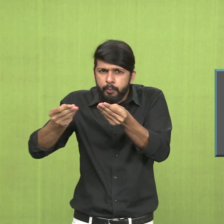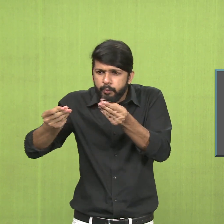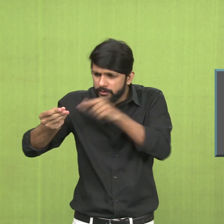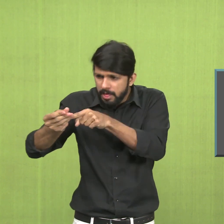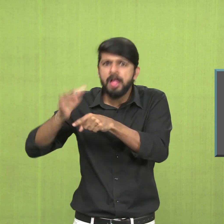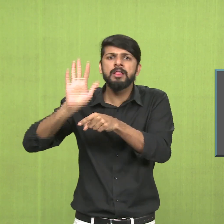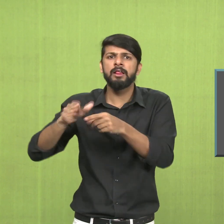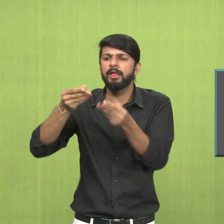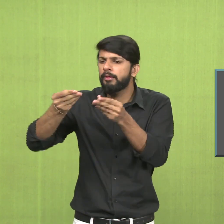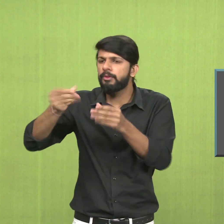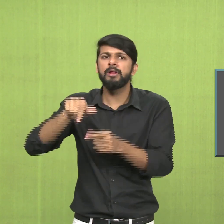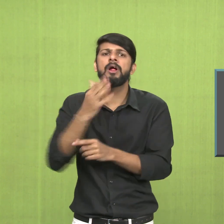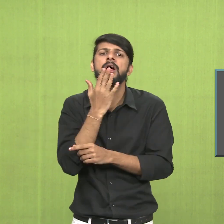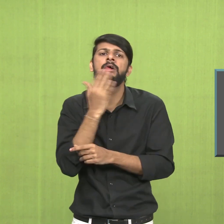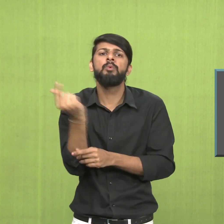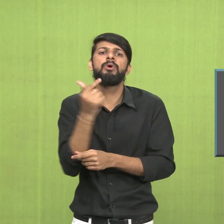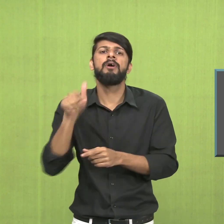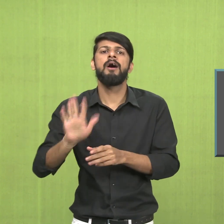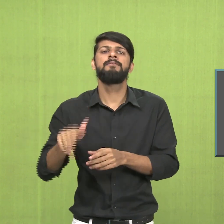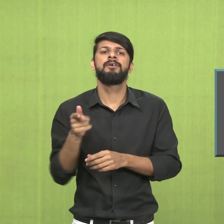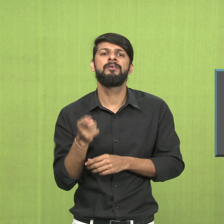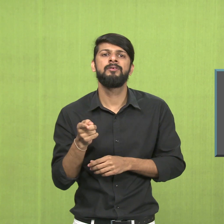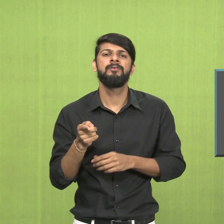and these are used as pigments for color.